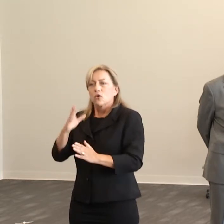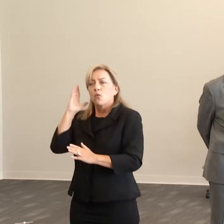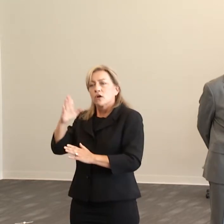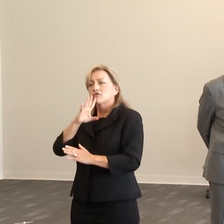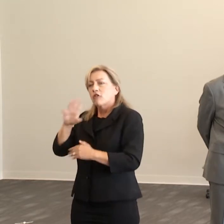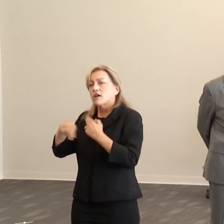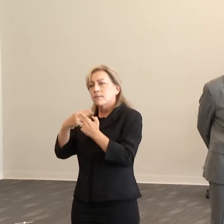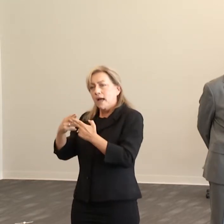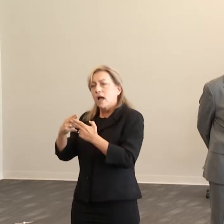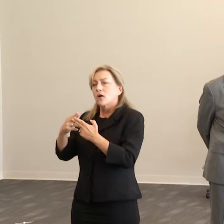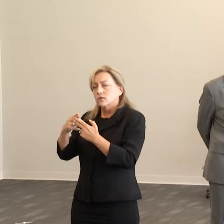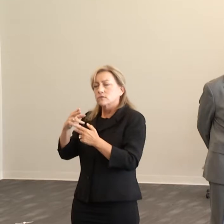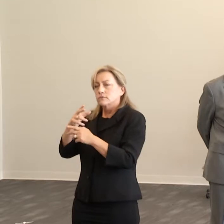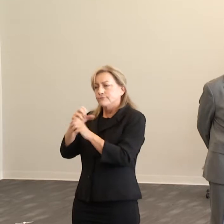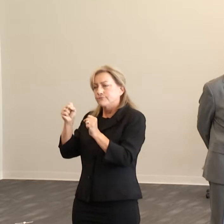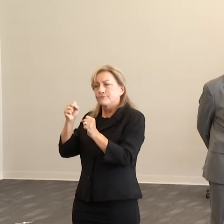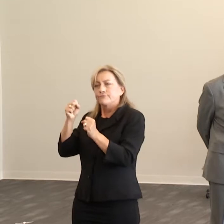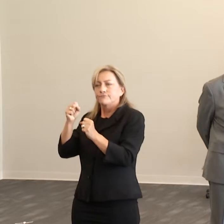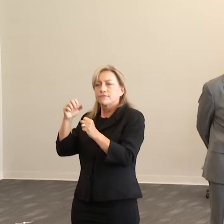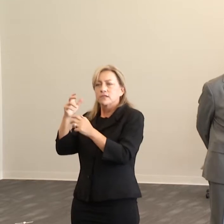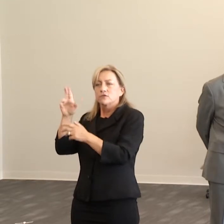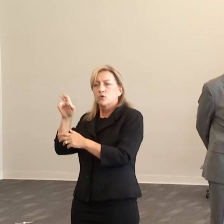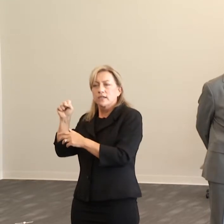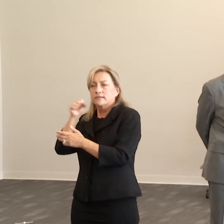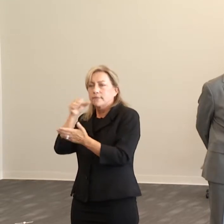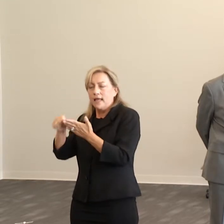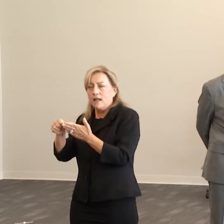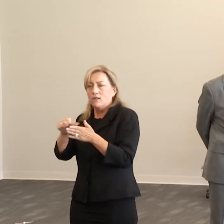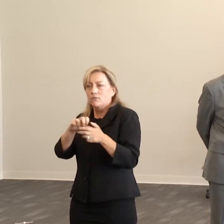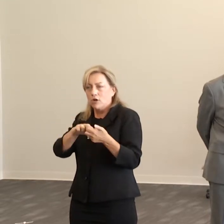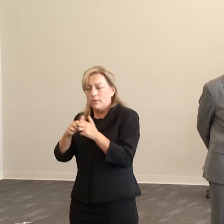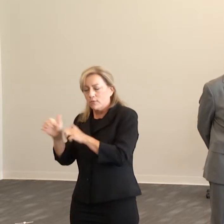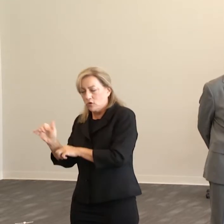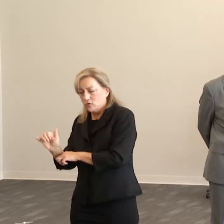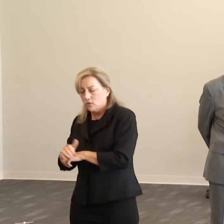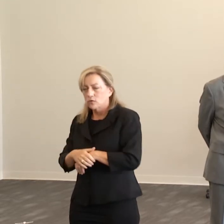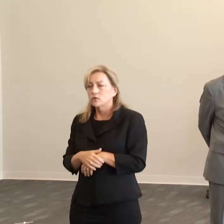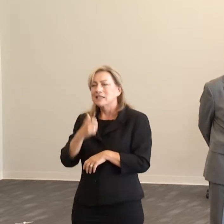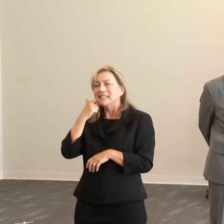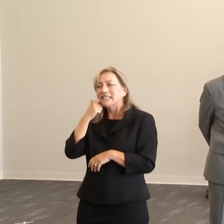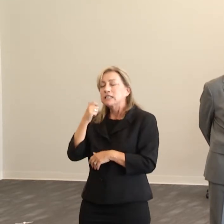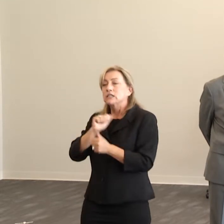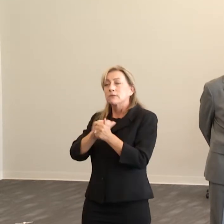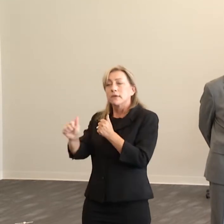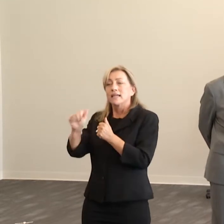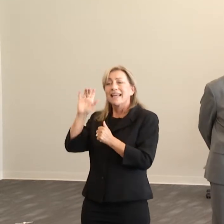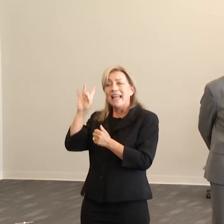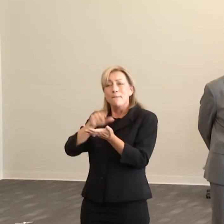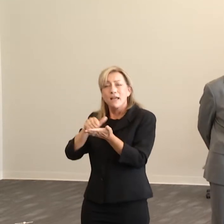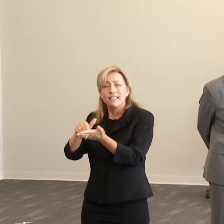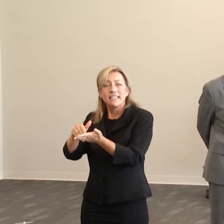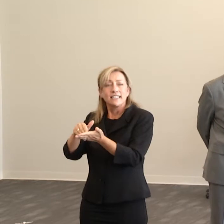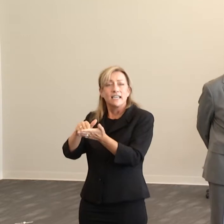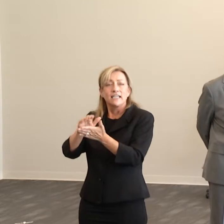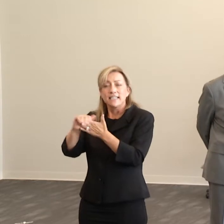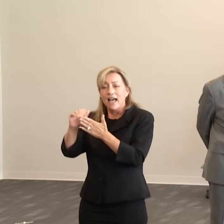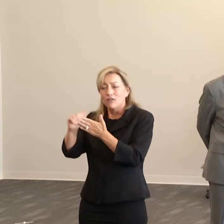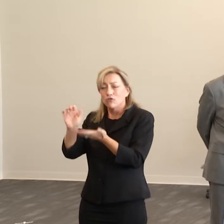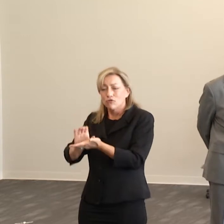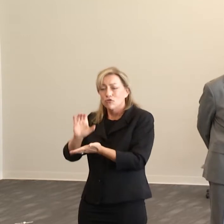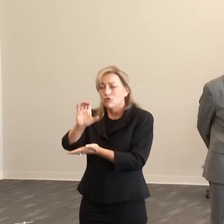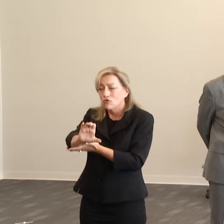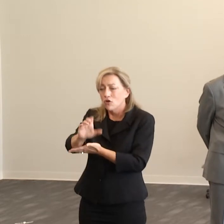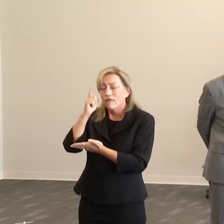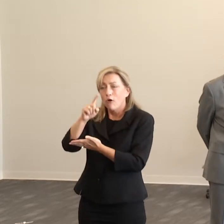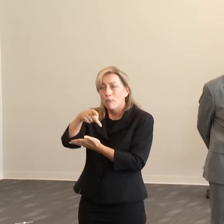Just this past weekend, the House passed a $25 billion aid package for the Postal Service that will now head to the